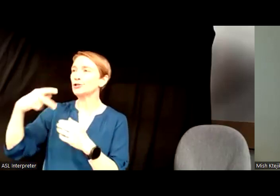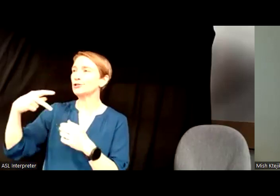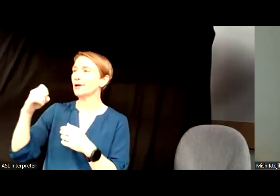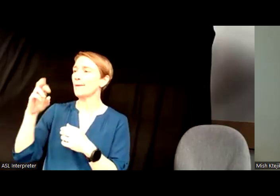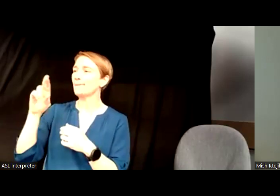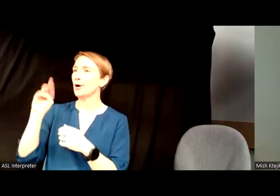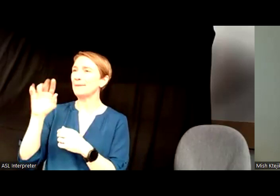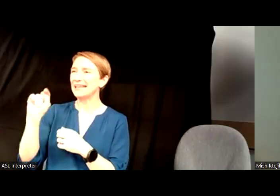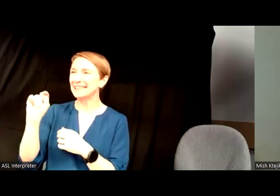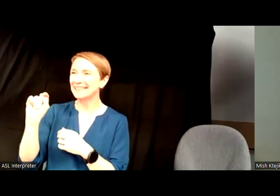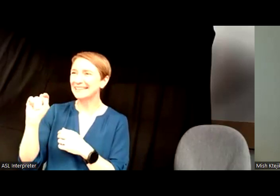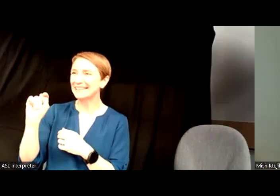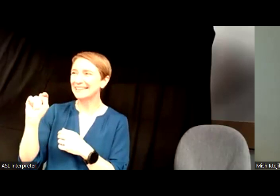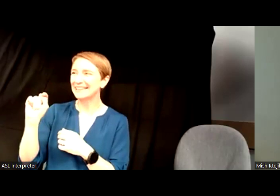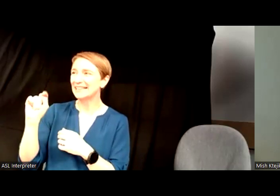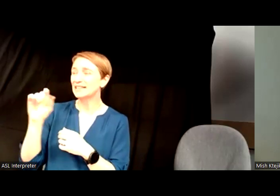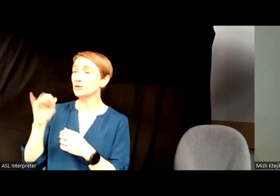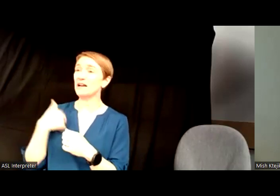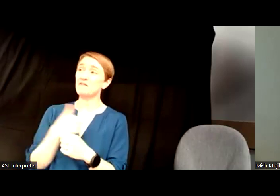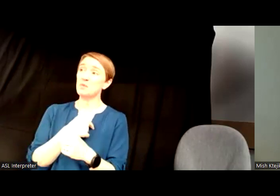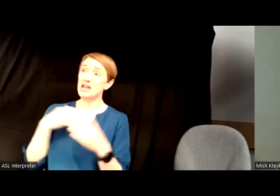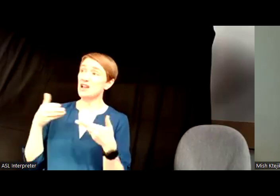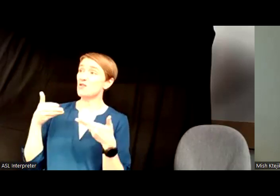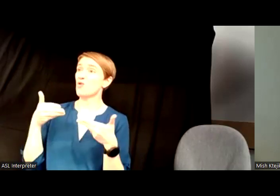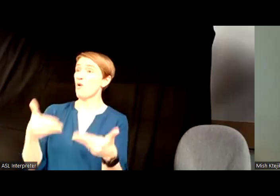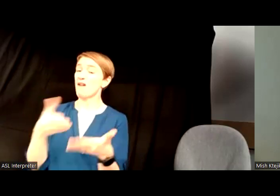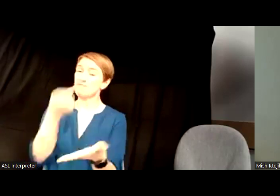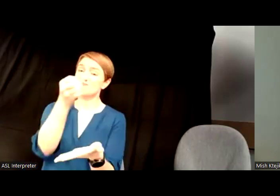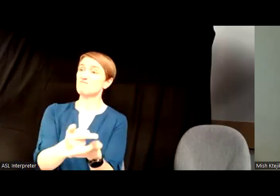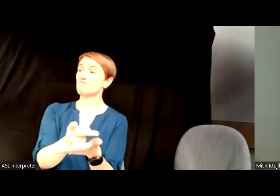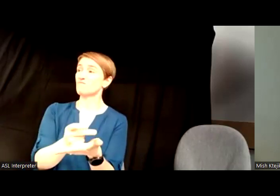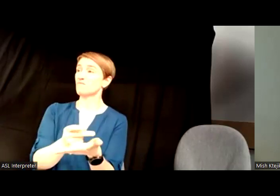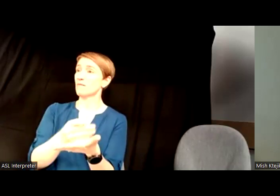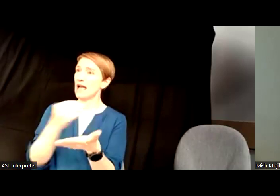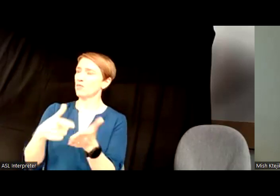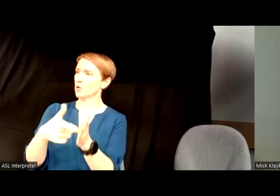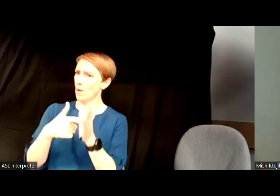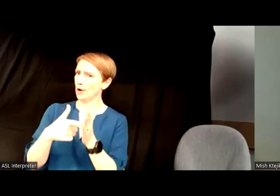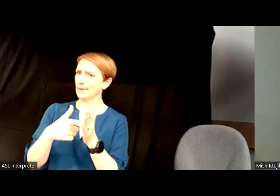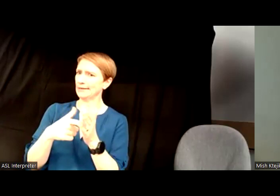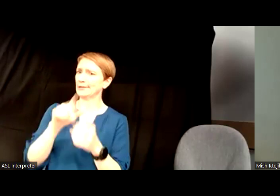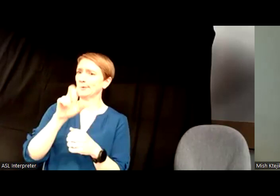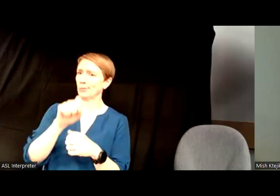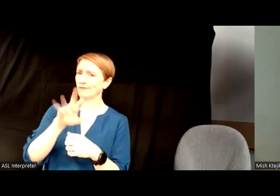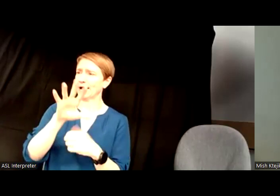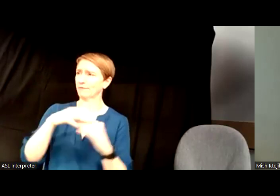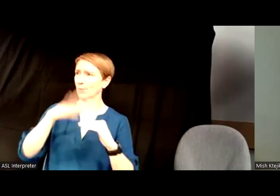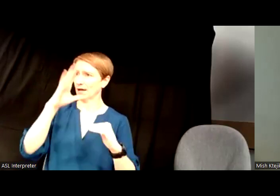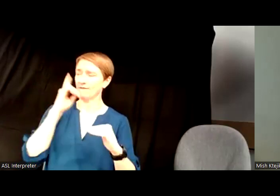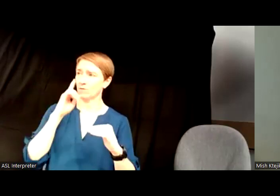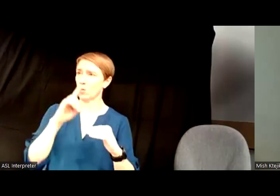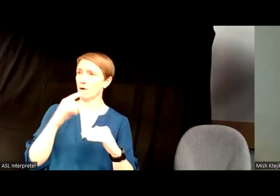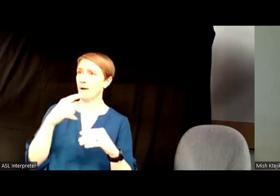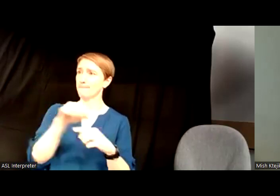And so if we just go ahead and approve this and the requirement is 3.5 or above for